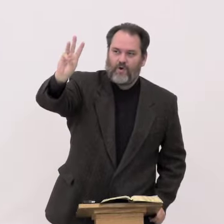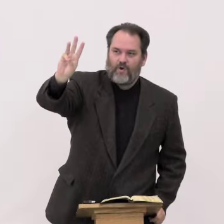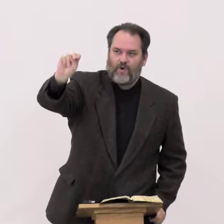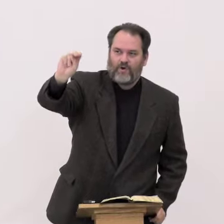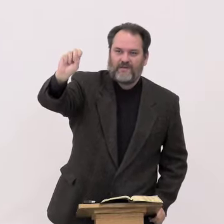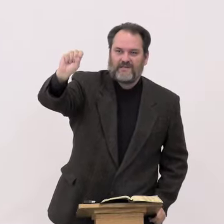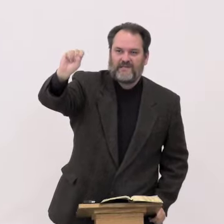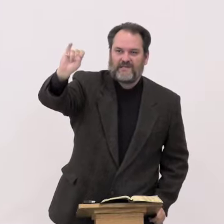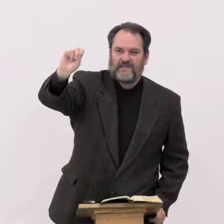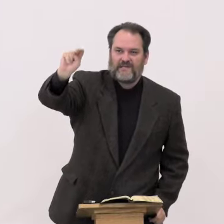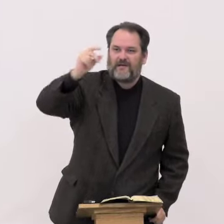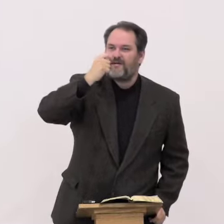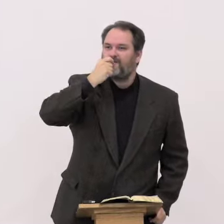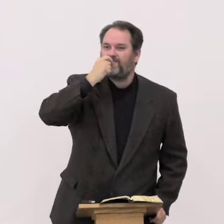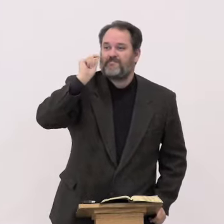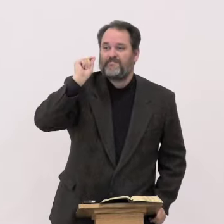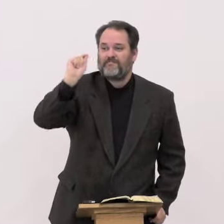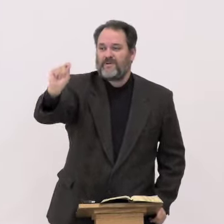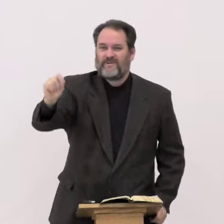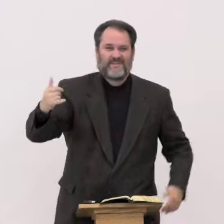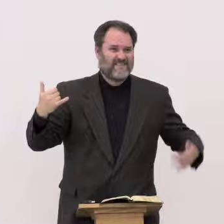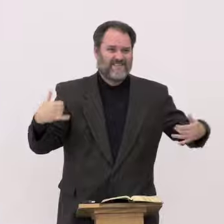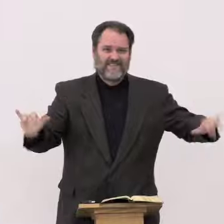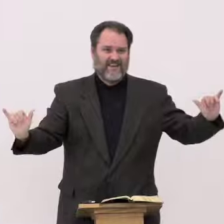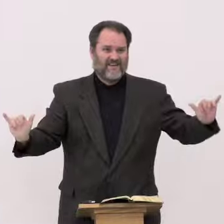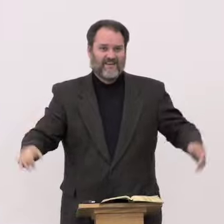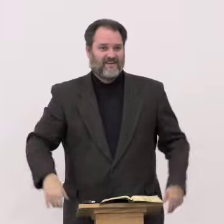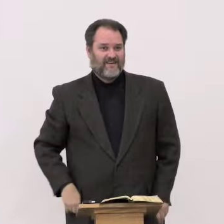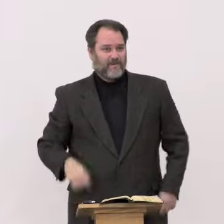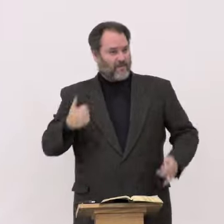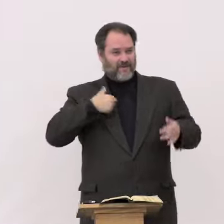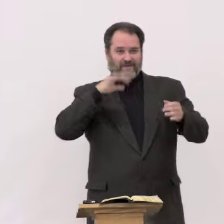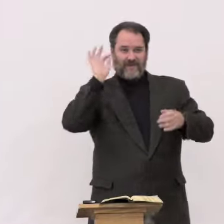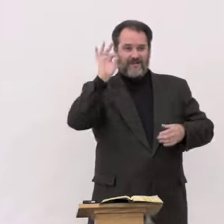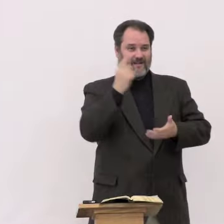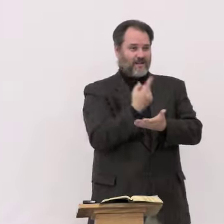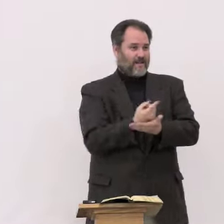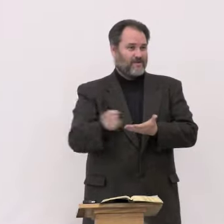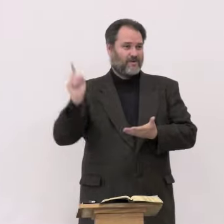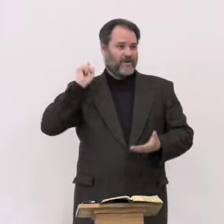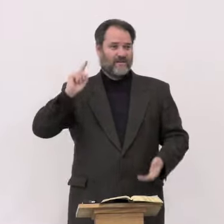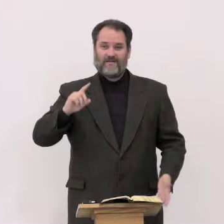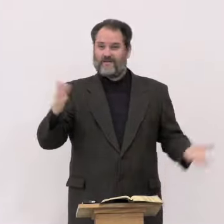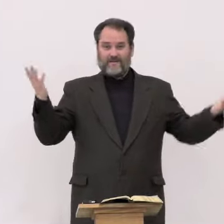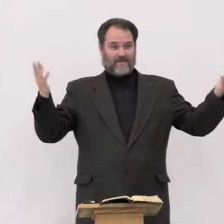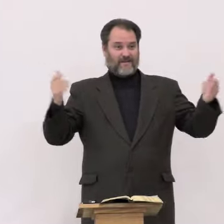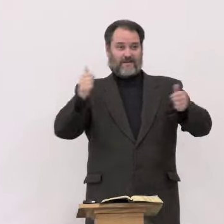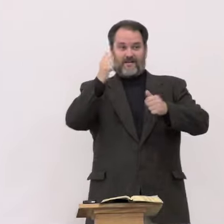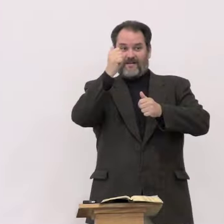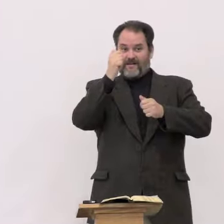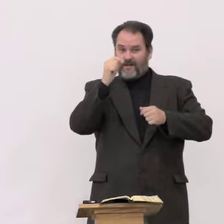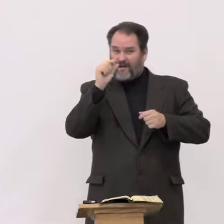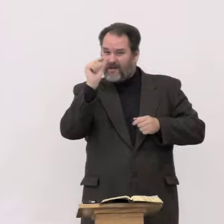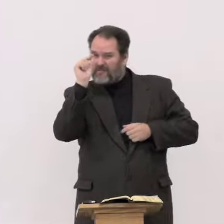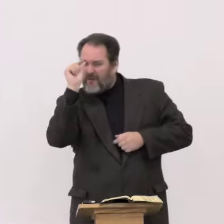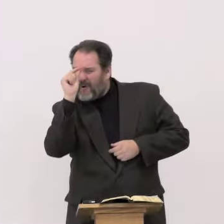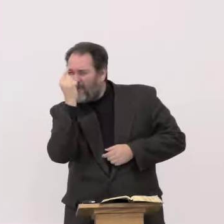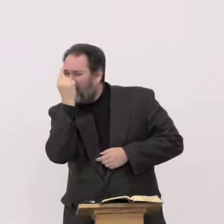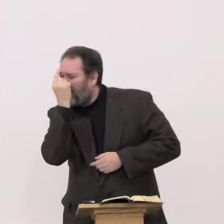Now, people might think, oh, he's innocent because he can't read. But he's still guilty for his own sins.